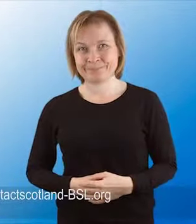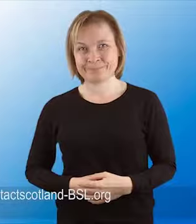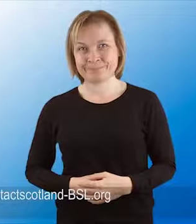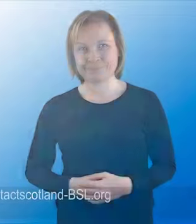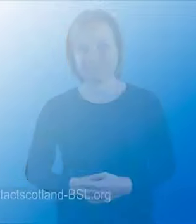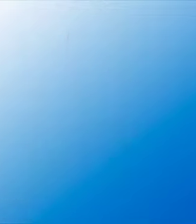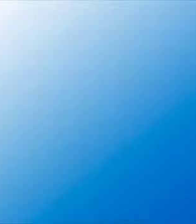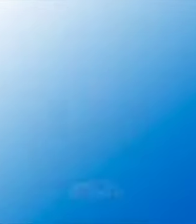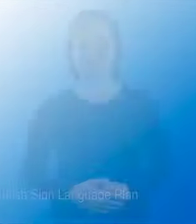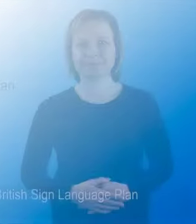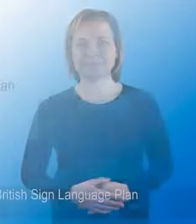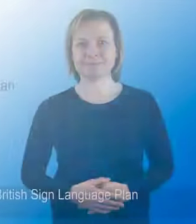scotlandbsl.org.